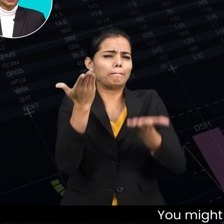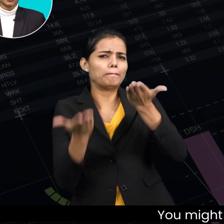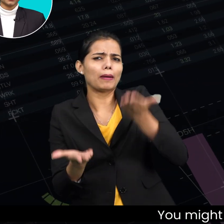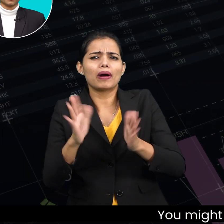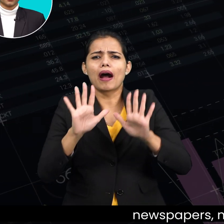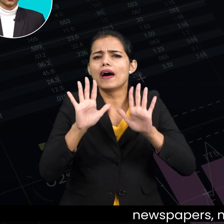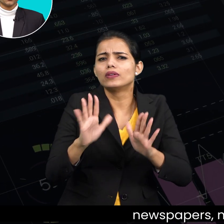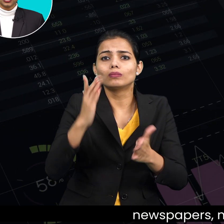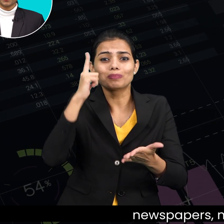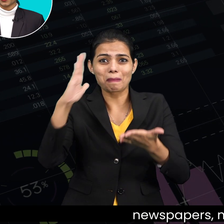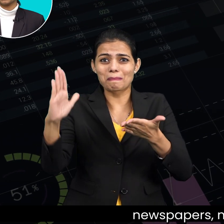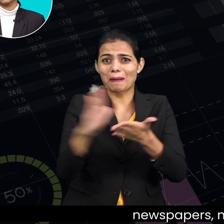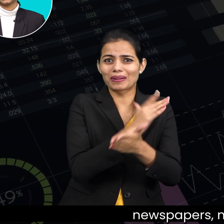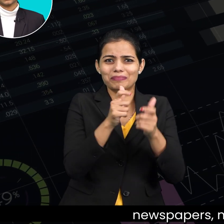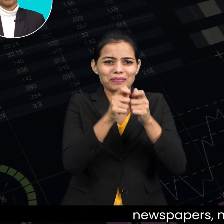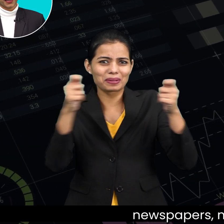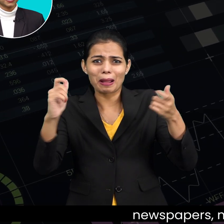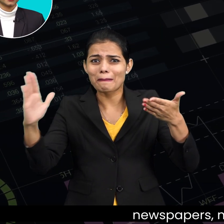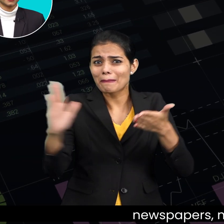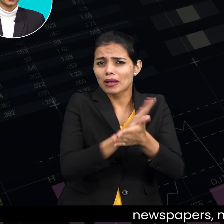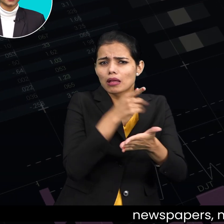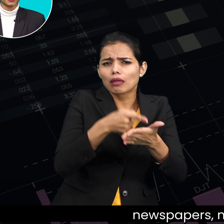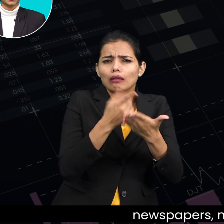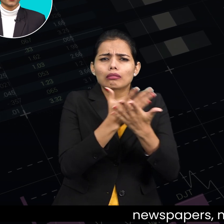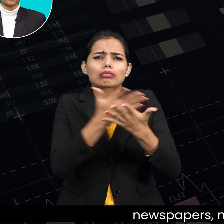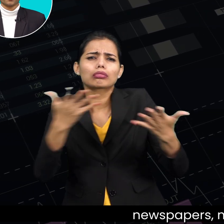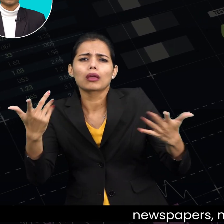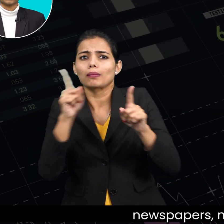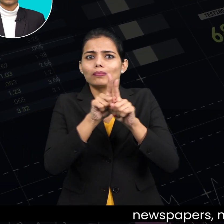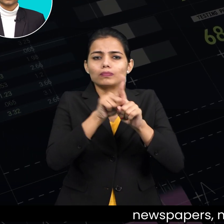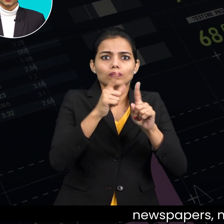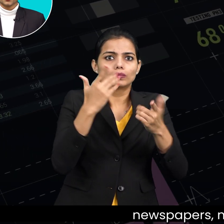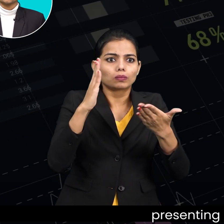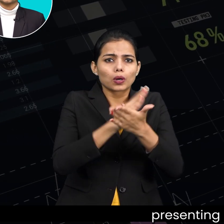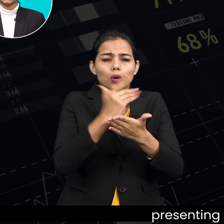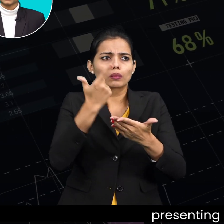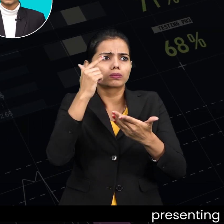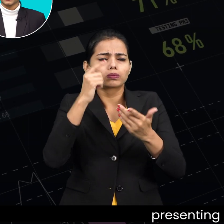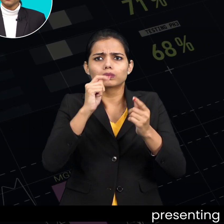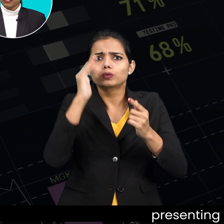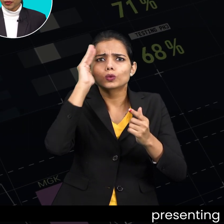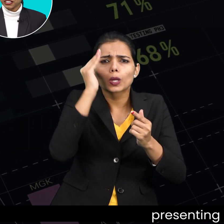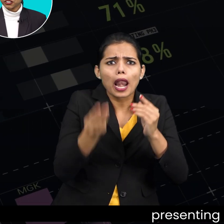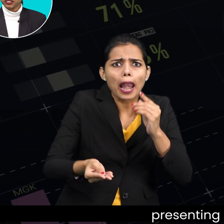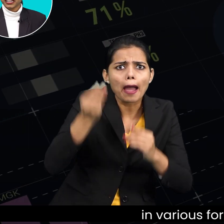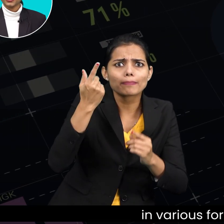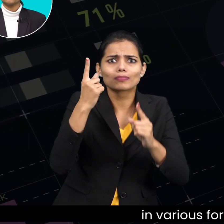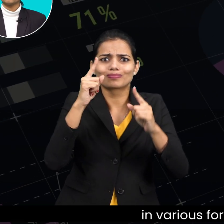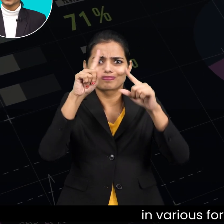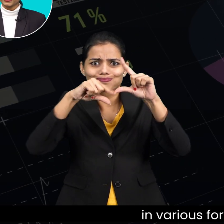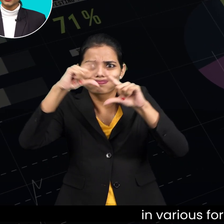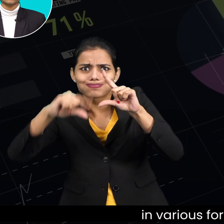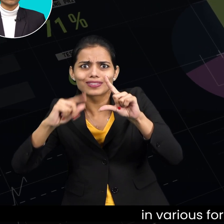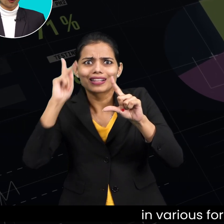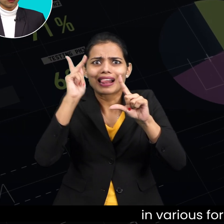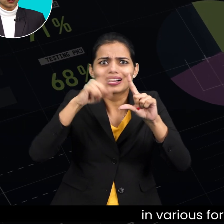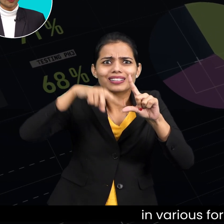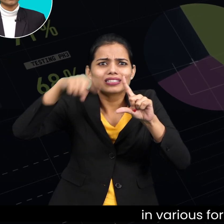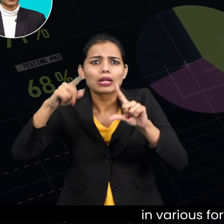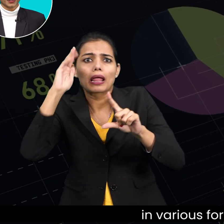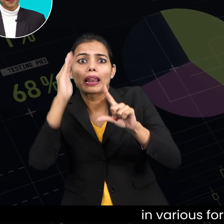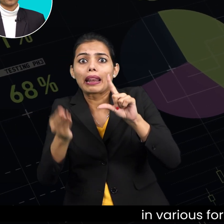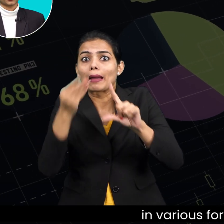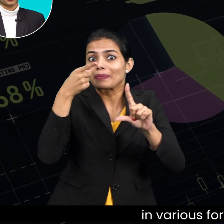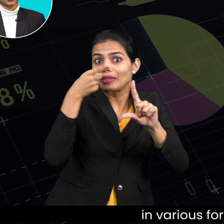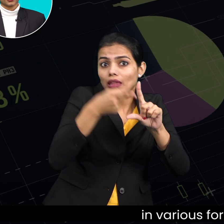Have seen newspapers, magazines, etc. presenting information in various forms